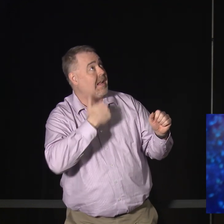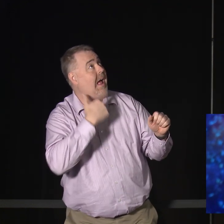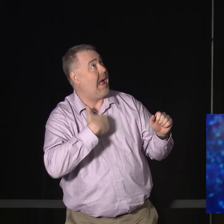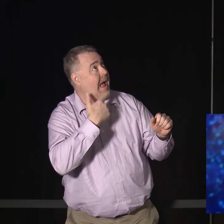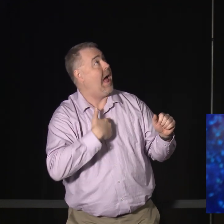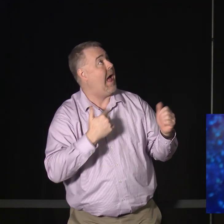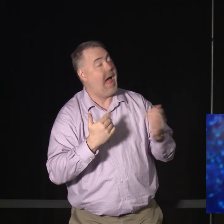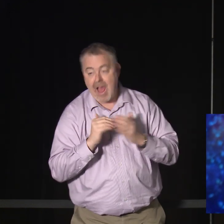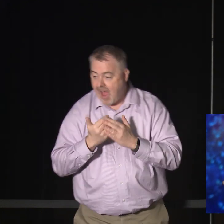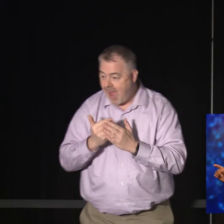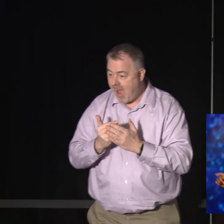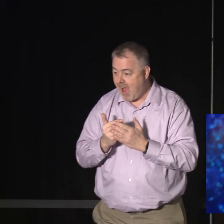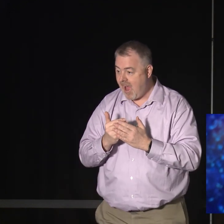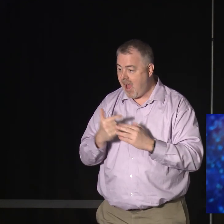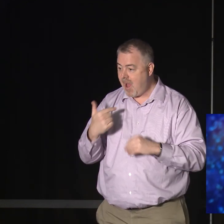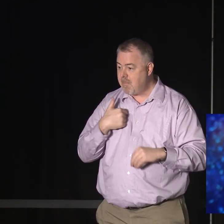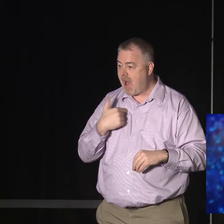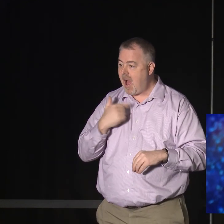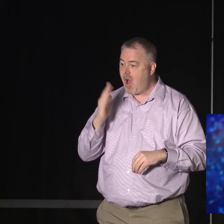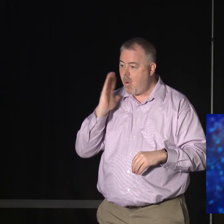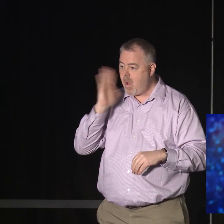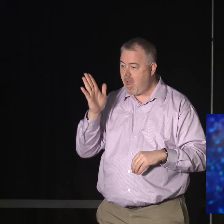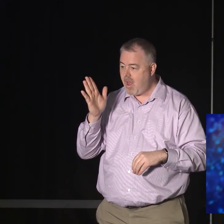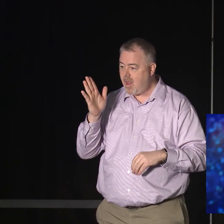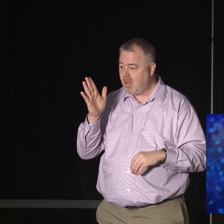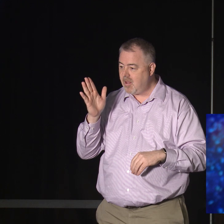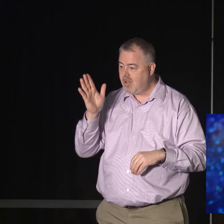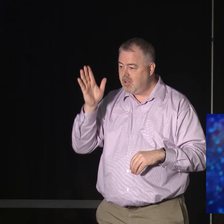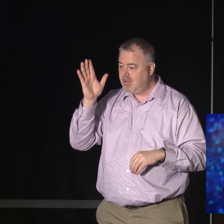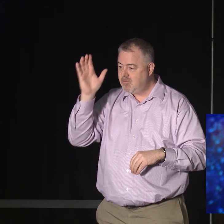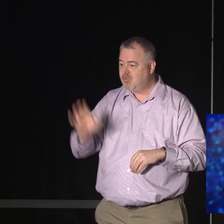Jesus. I'm going to go to the cross and die.